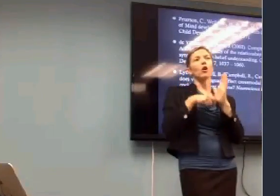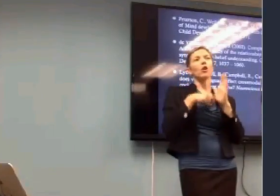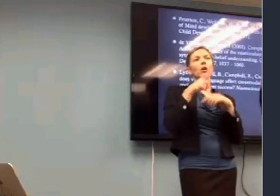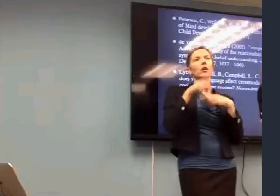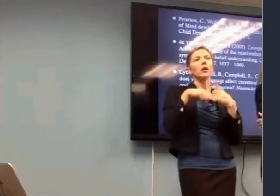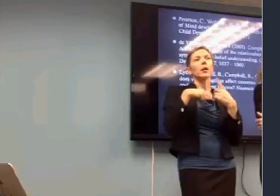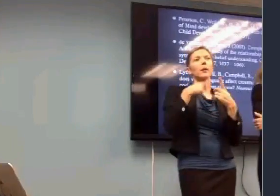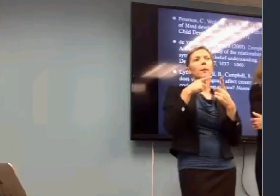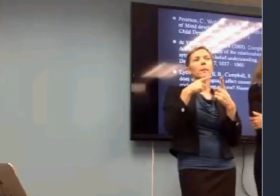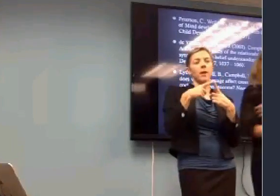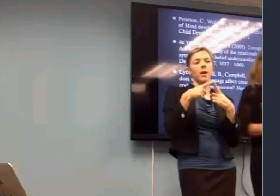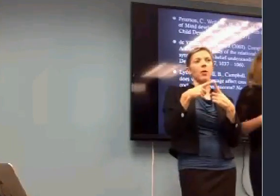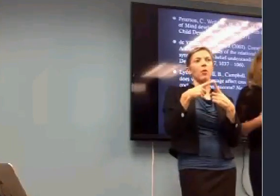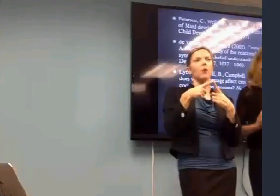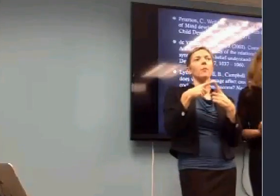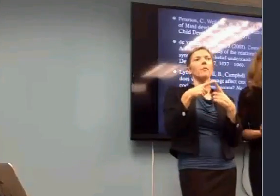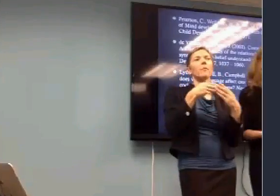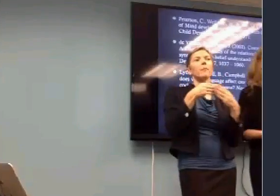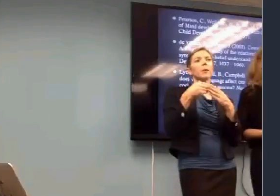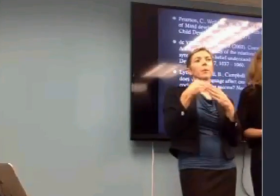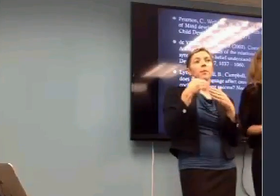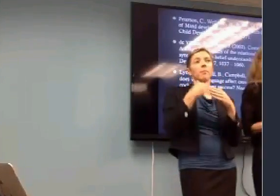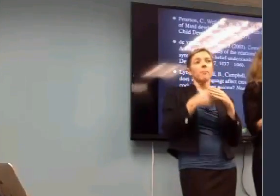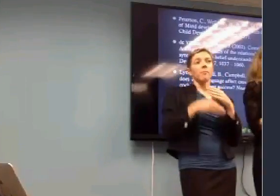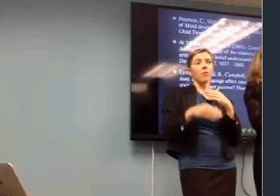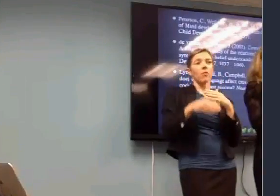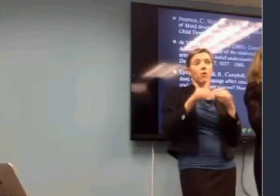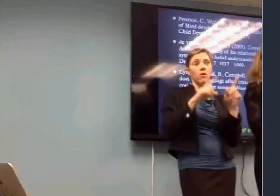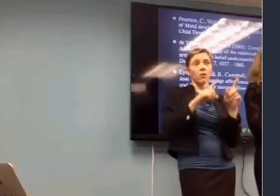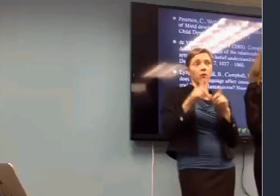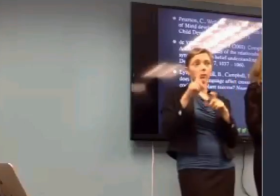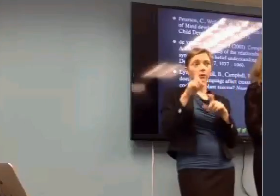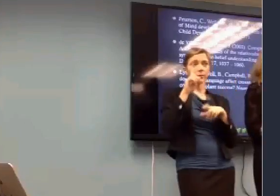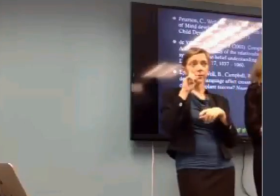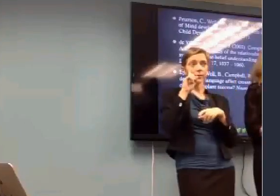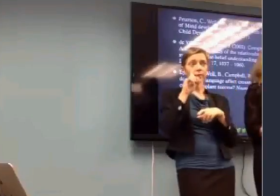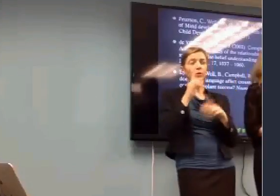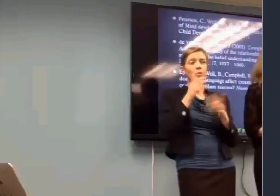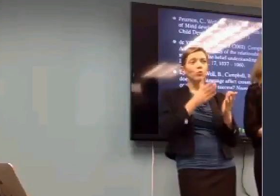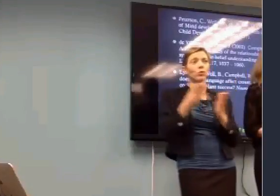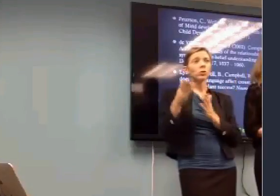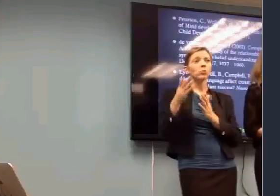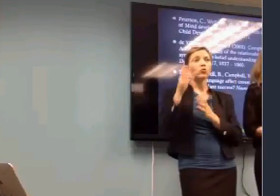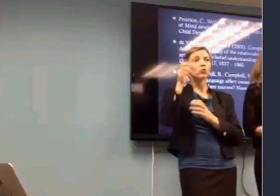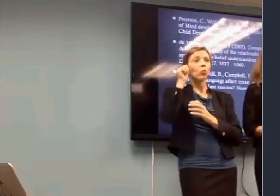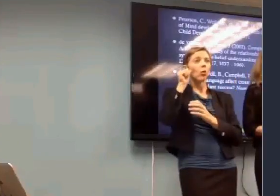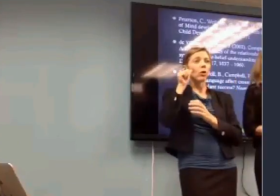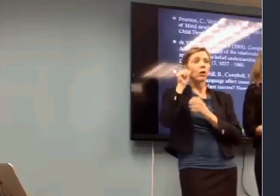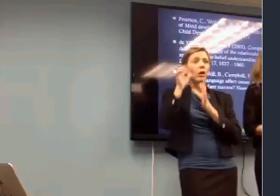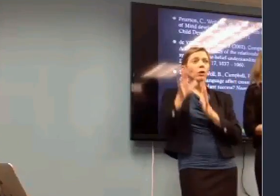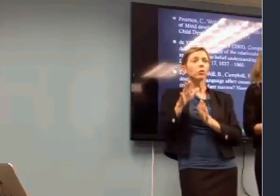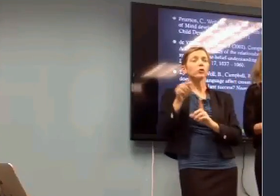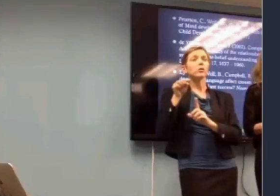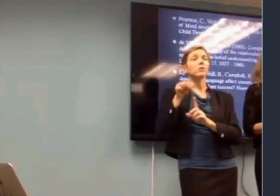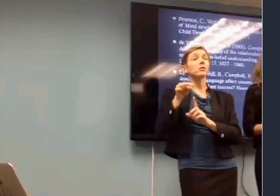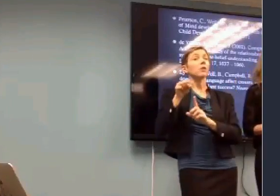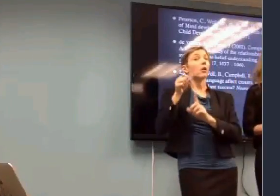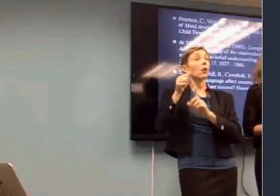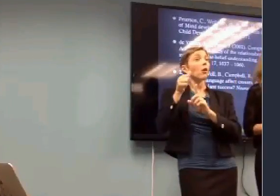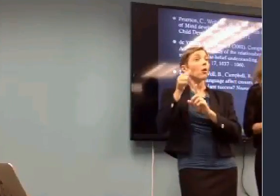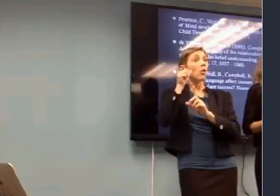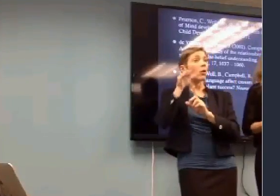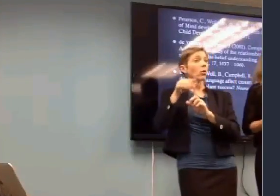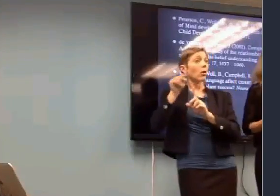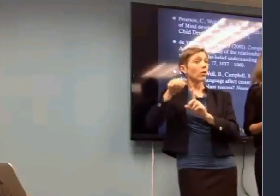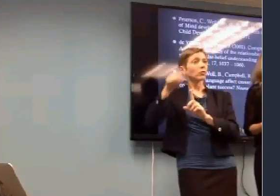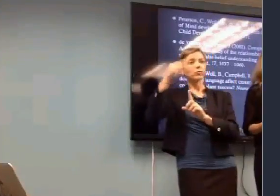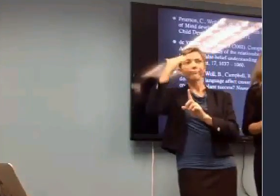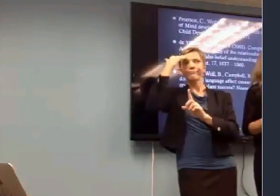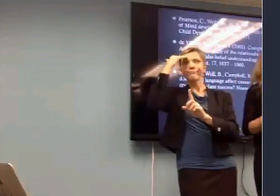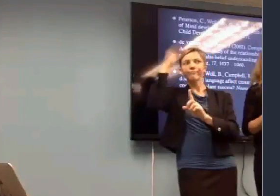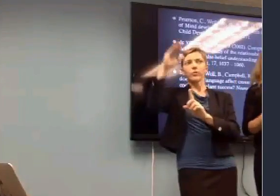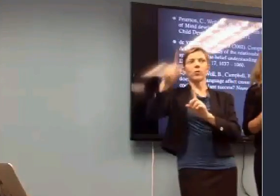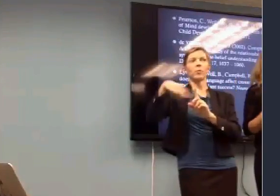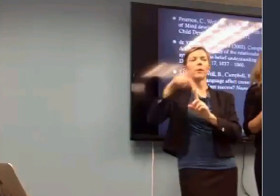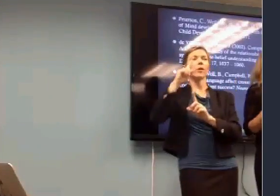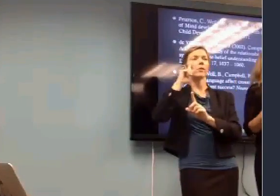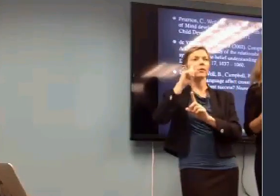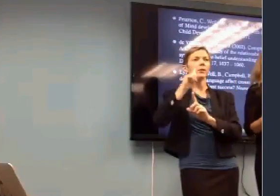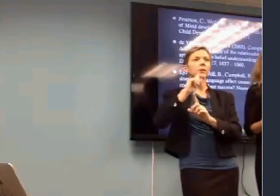And the hearing families would bring them to an audiologist. And the audiologist is not aware of what the